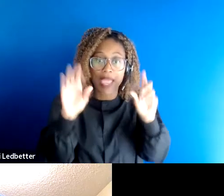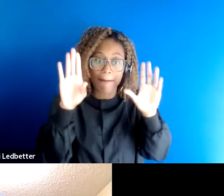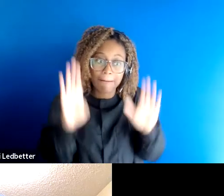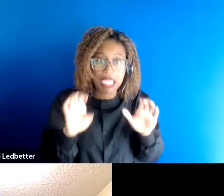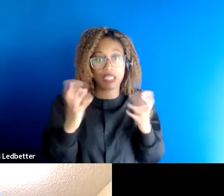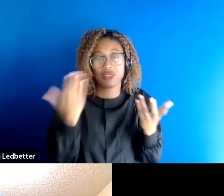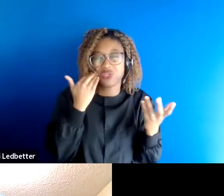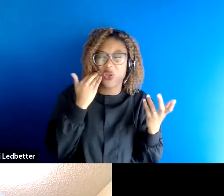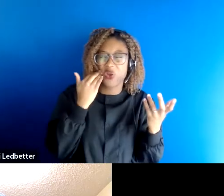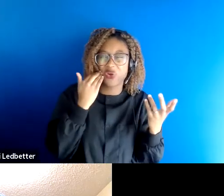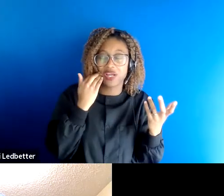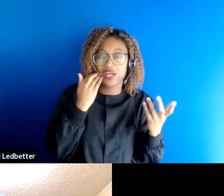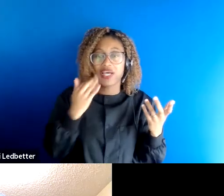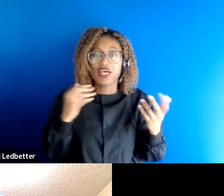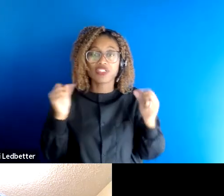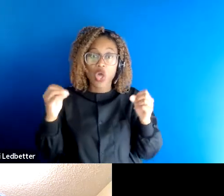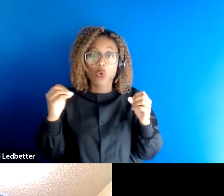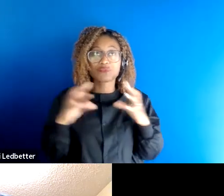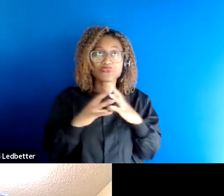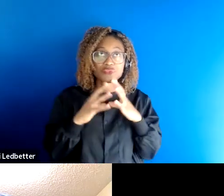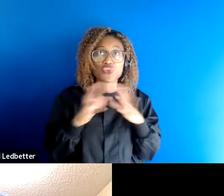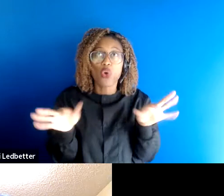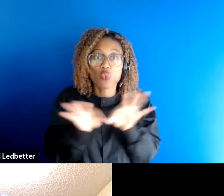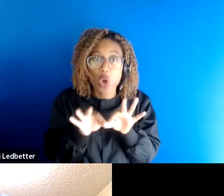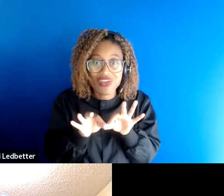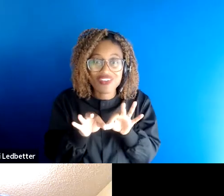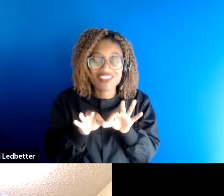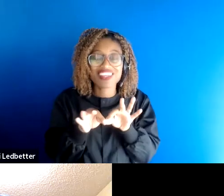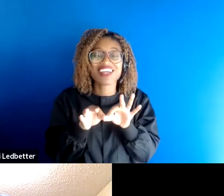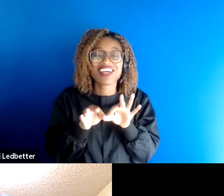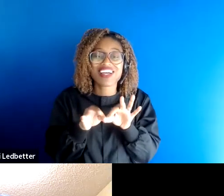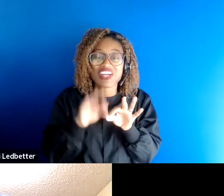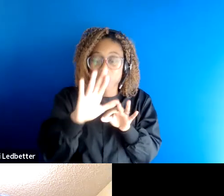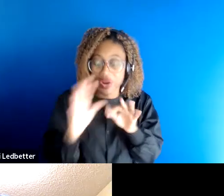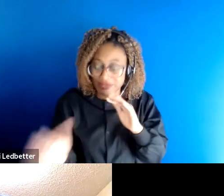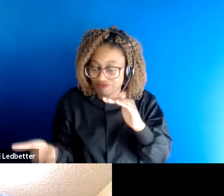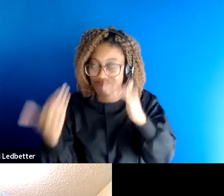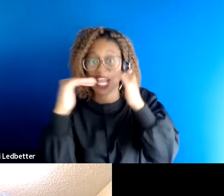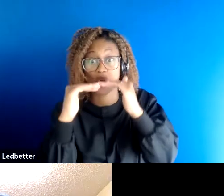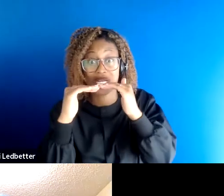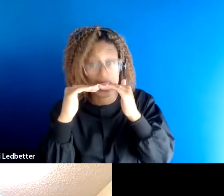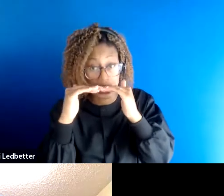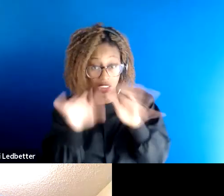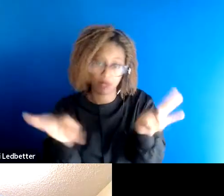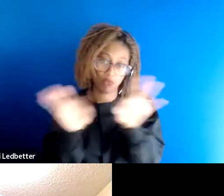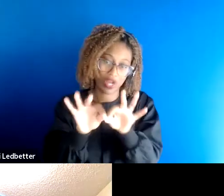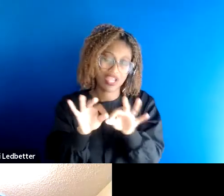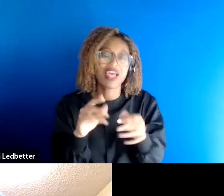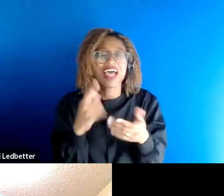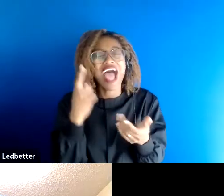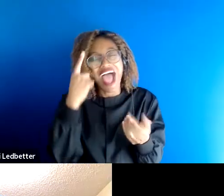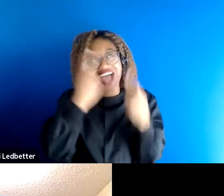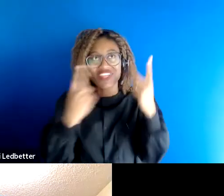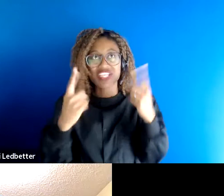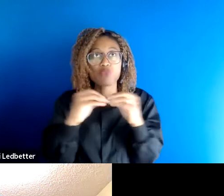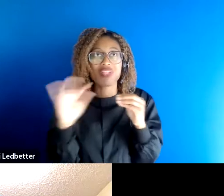time. So what it means to have equity is important. It is sort of the lifeblood of what